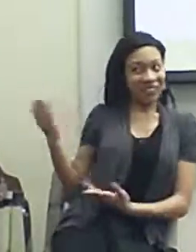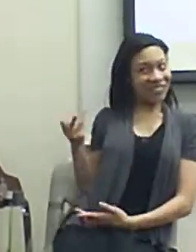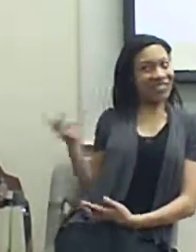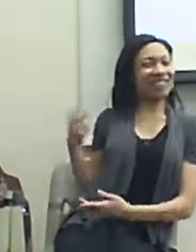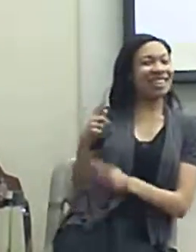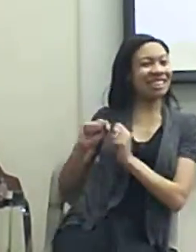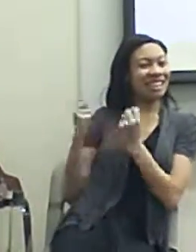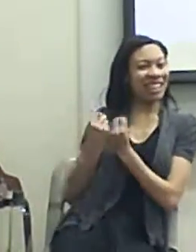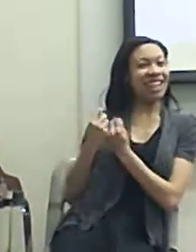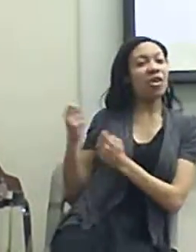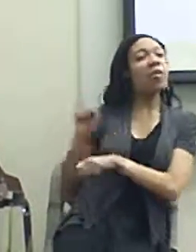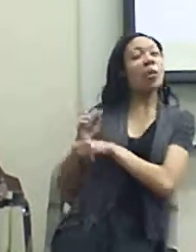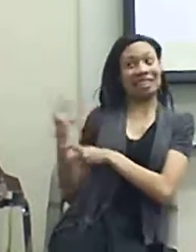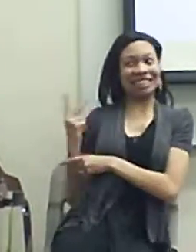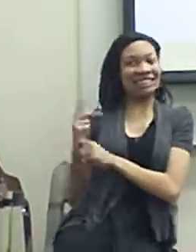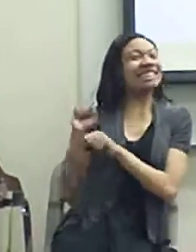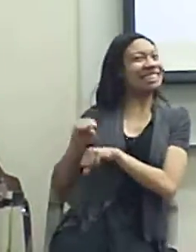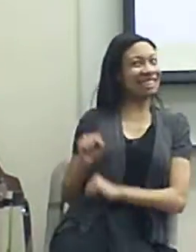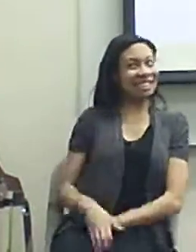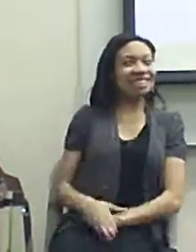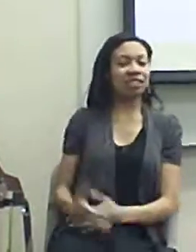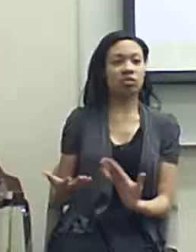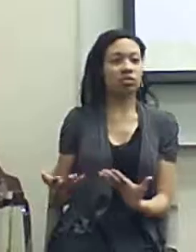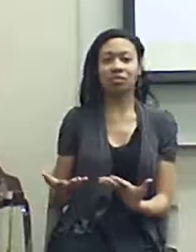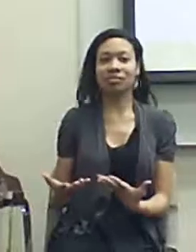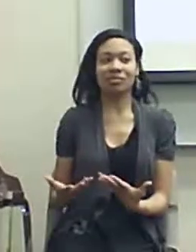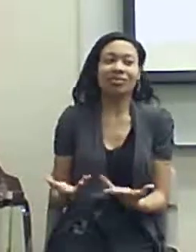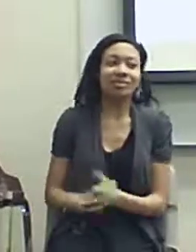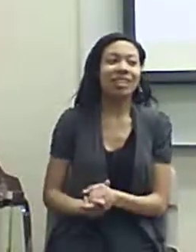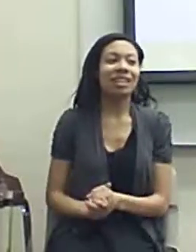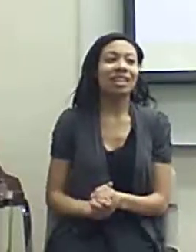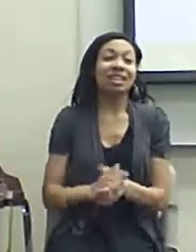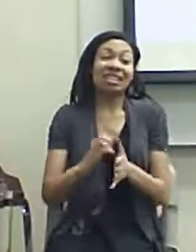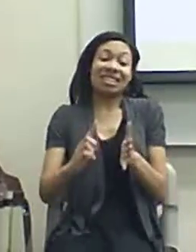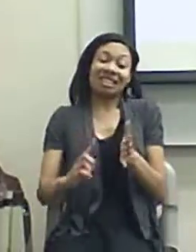We're gonna work together. We're good. We work together. So sometimes it can be really hard, but